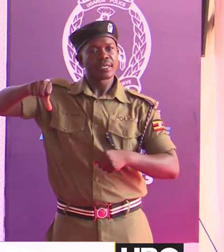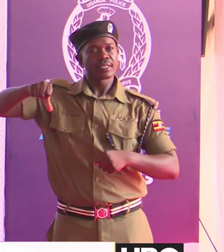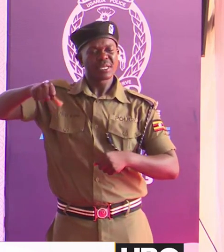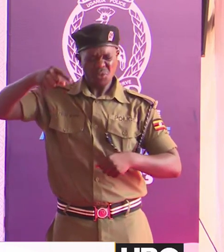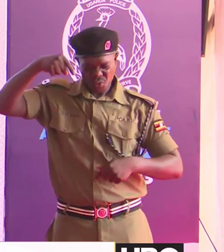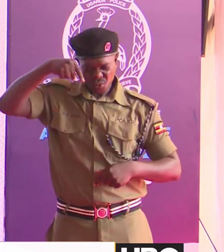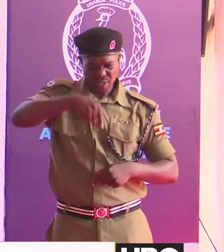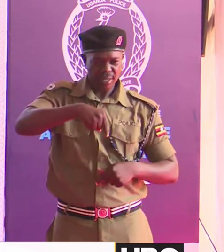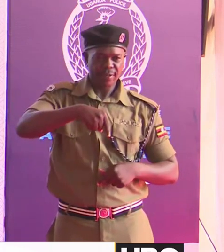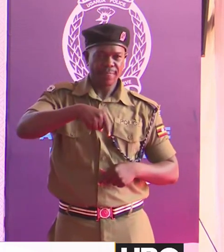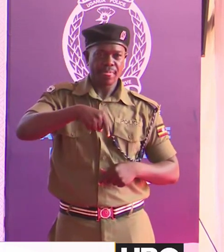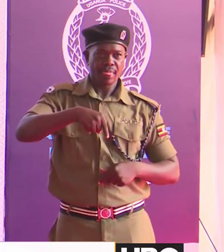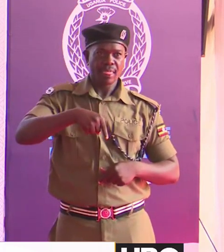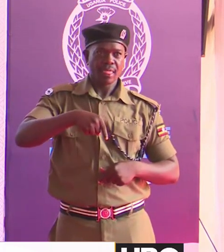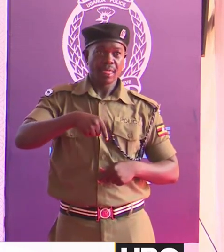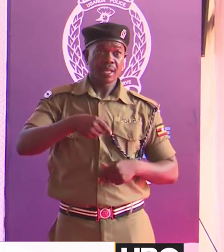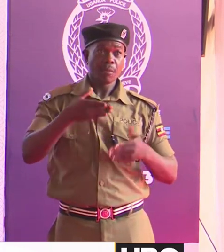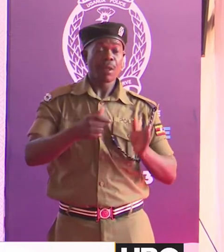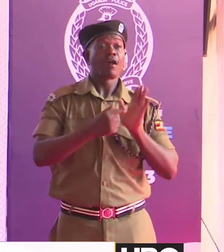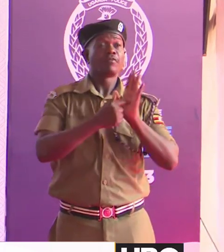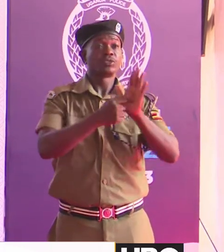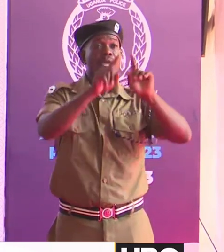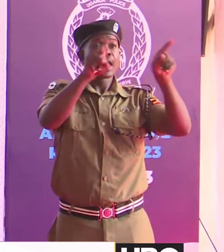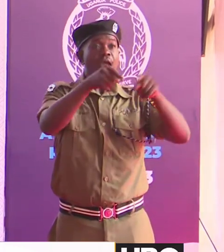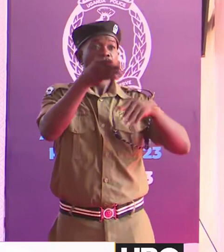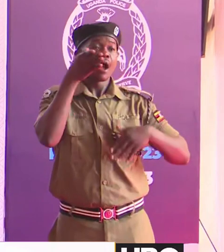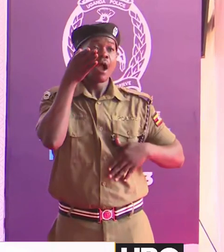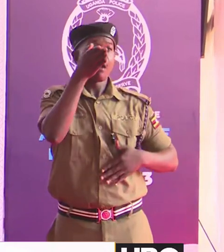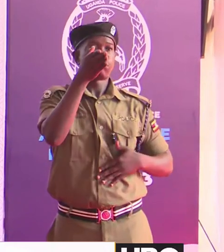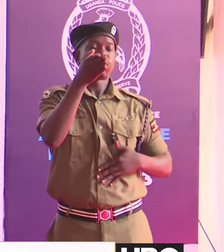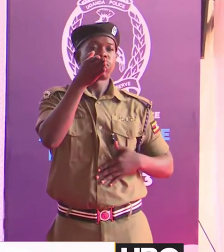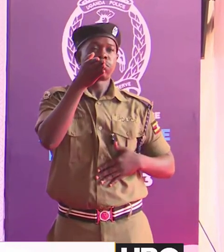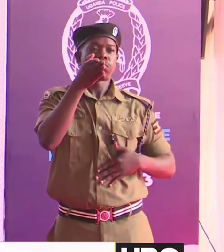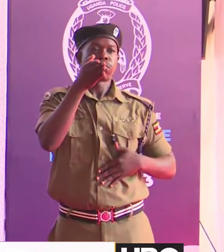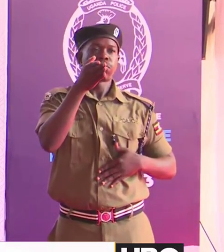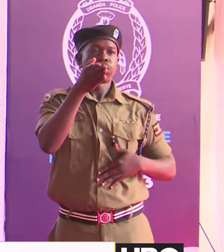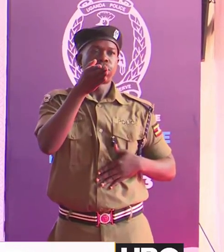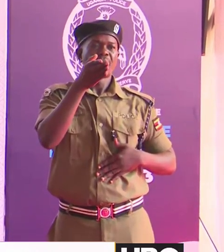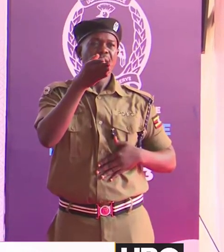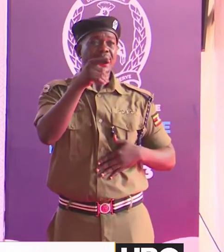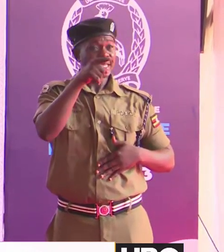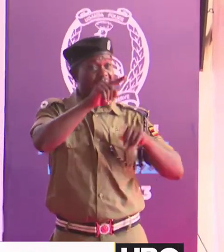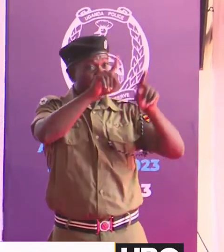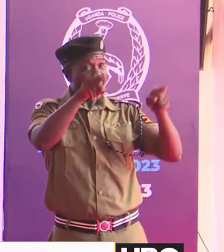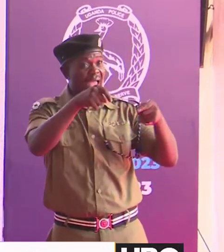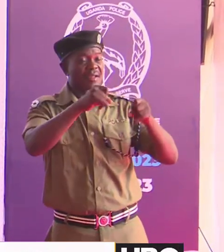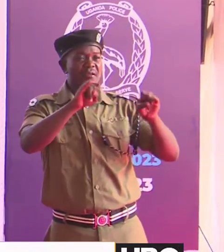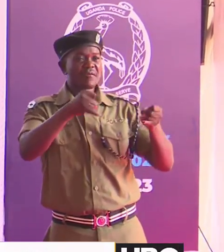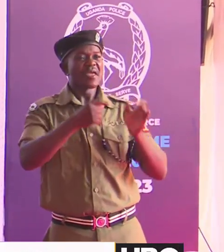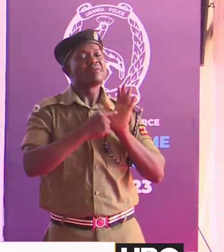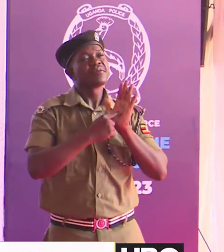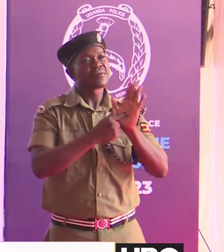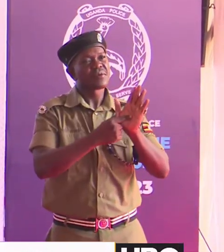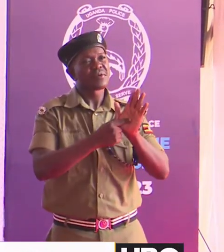believe our executive summary is being circulated to you, basically shows how we have performed over the